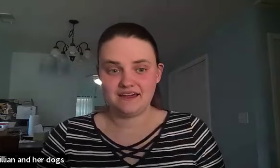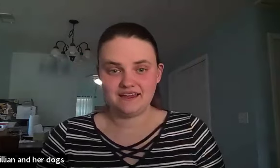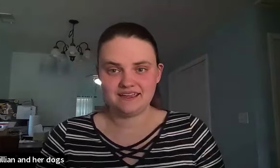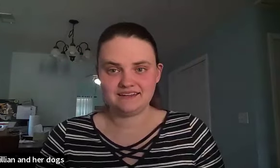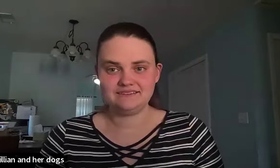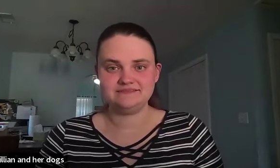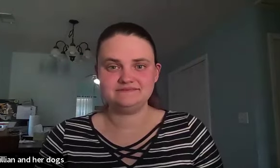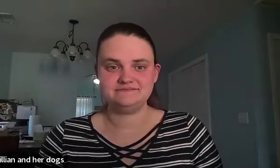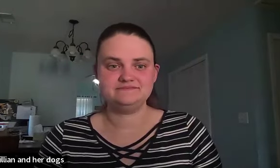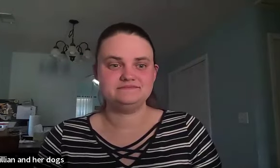9.